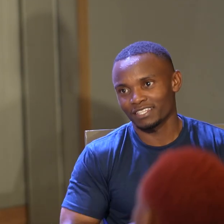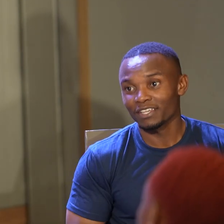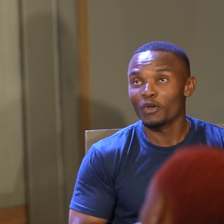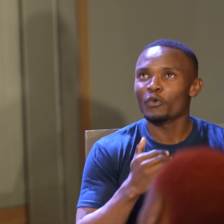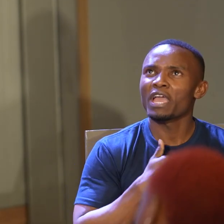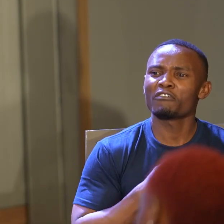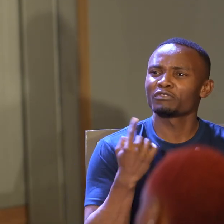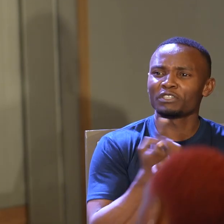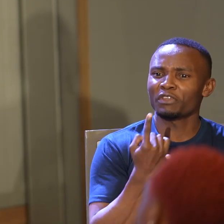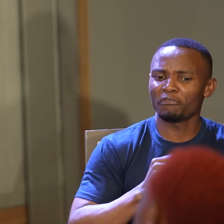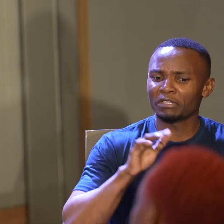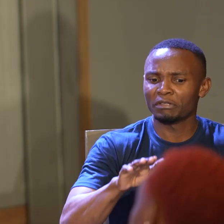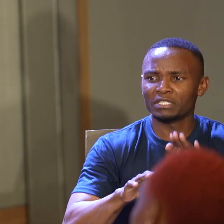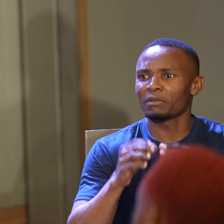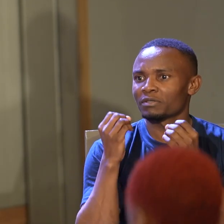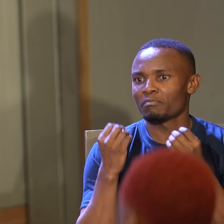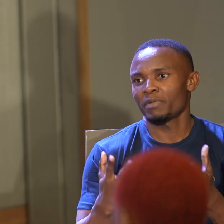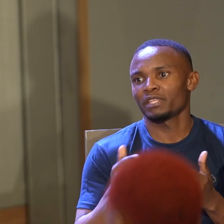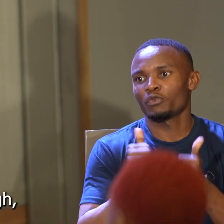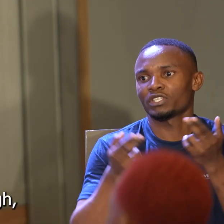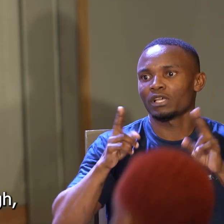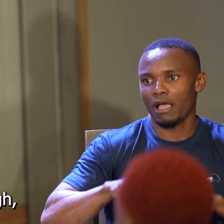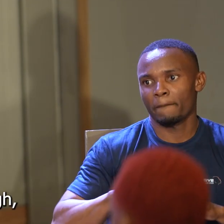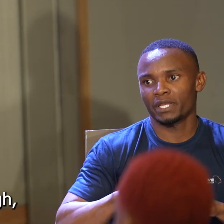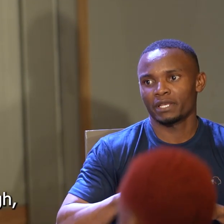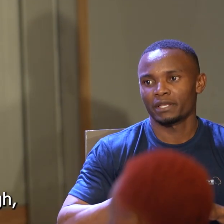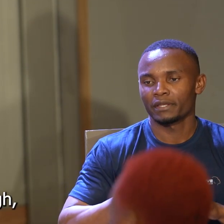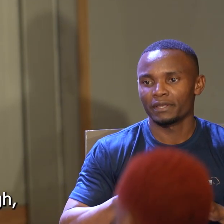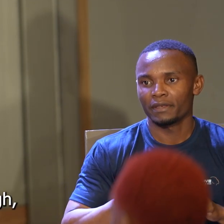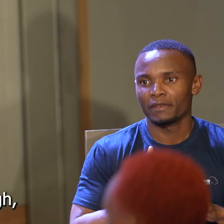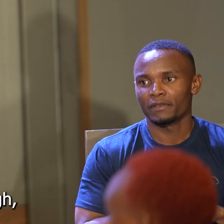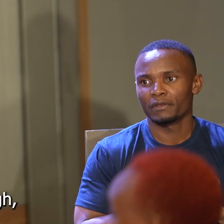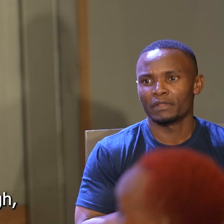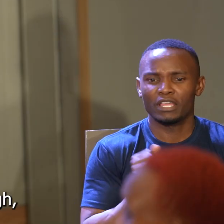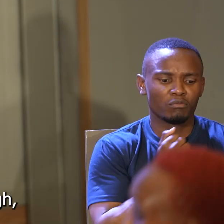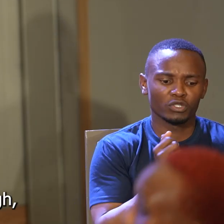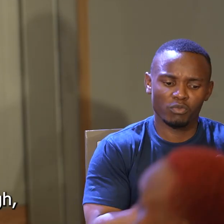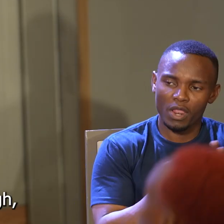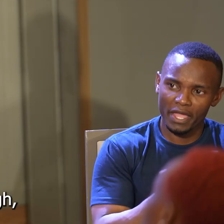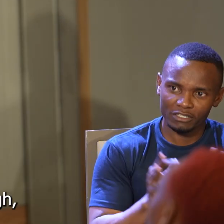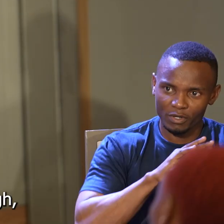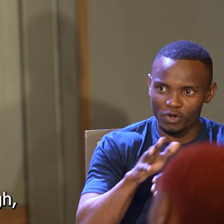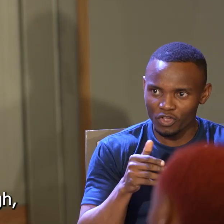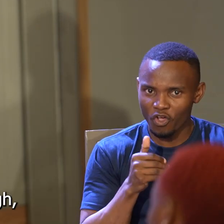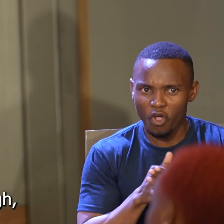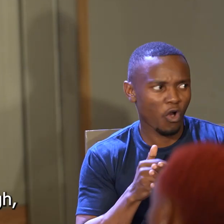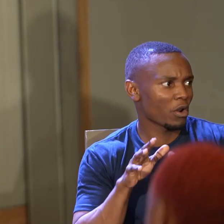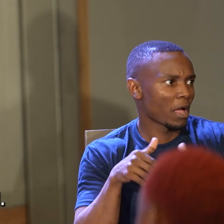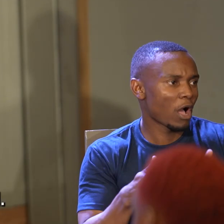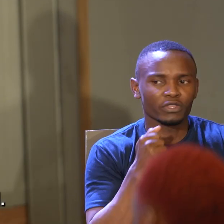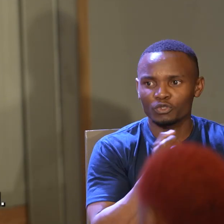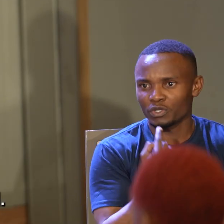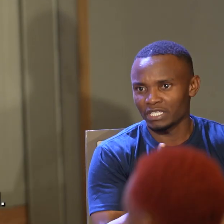are a number of steps which take place through, which we may not explain how they go